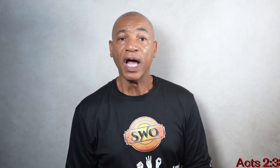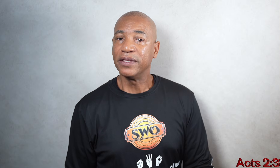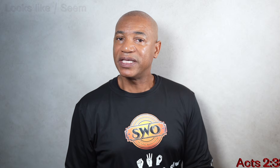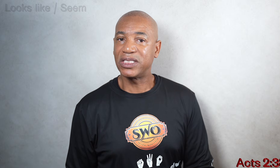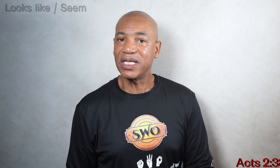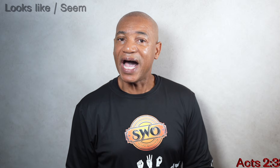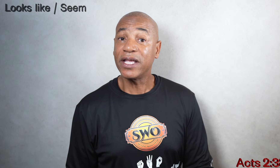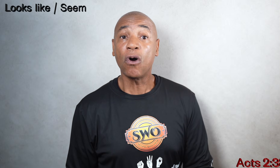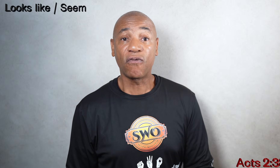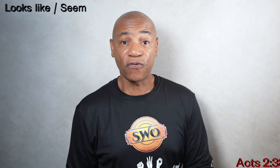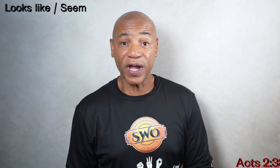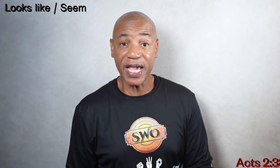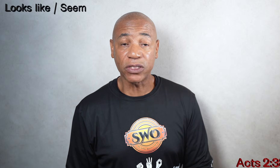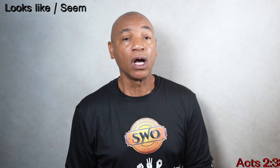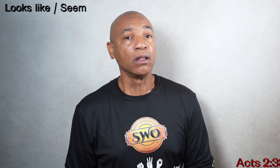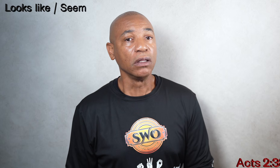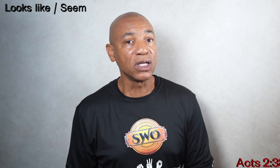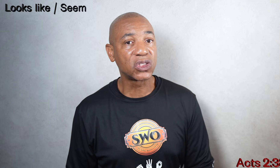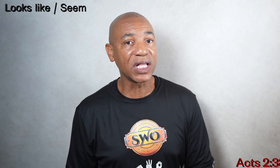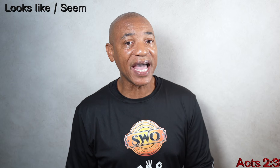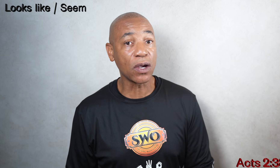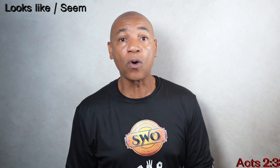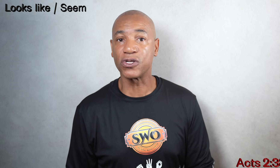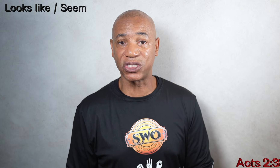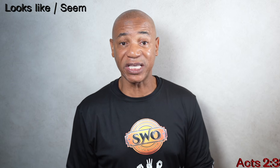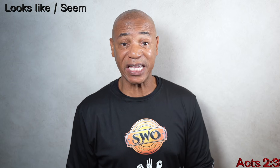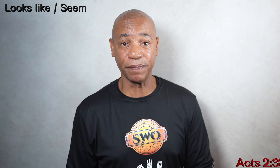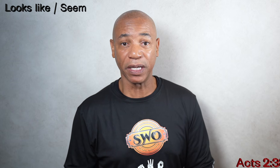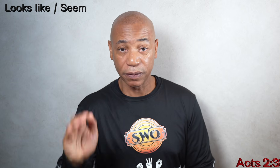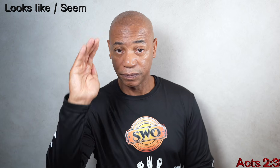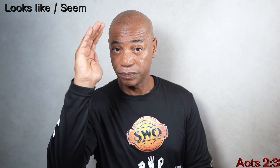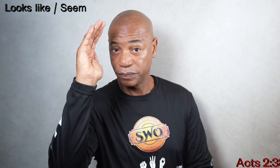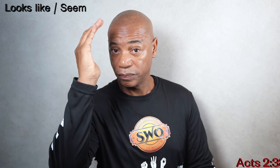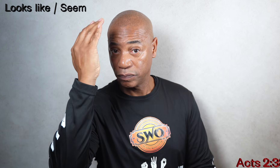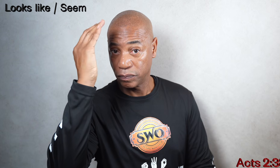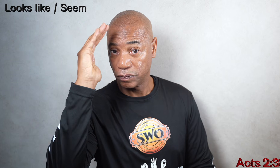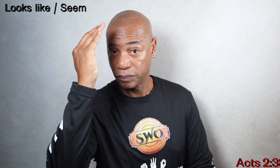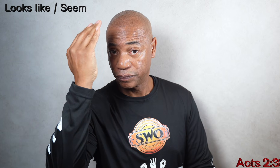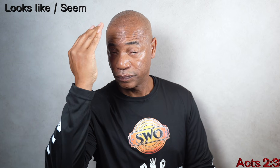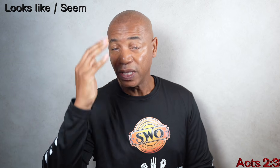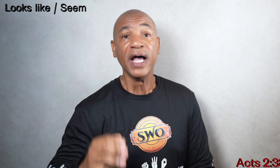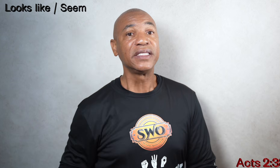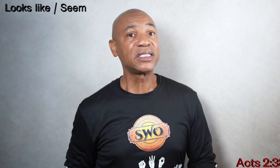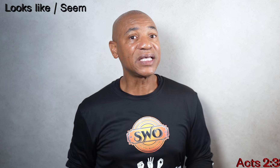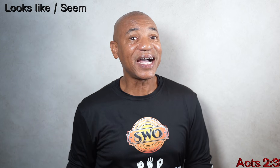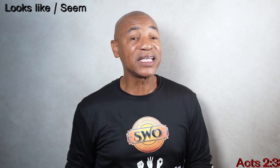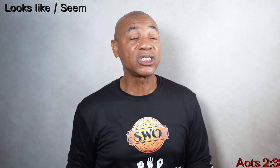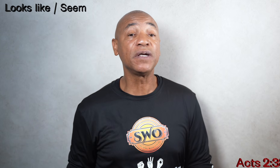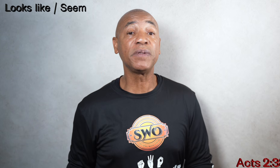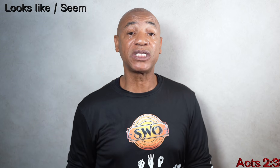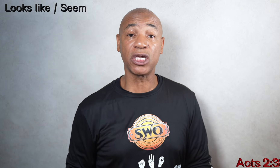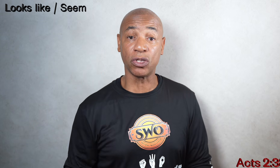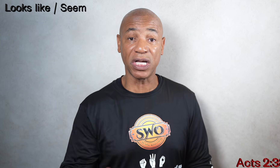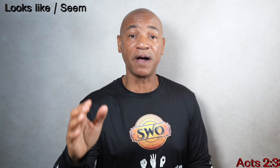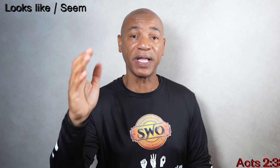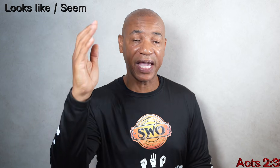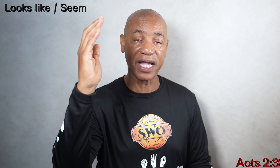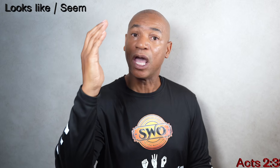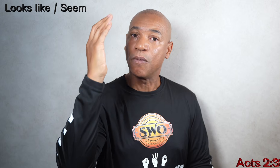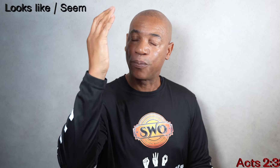The sign or phrase looks like or seem. The sign is simply take your dominant hand, bring